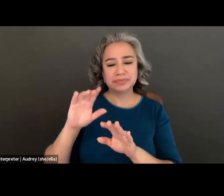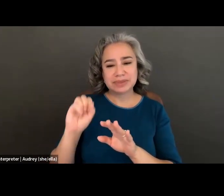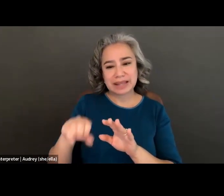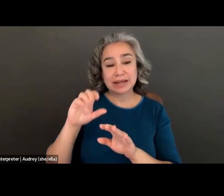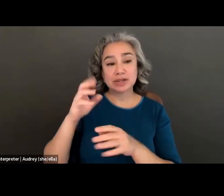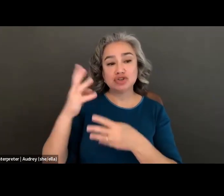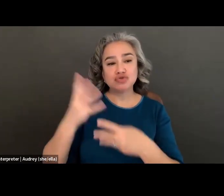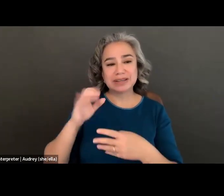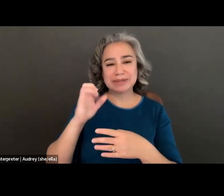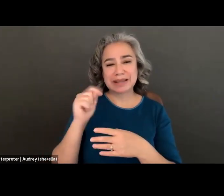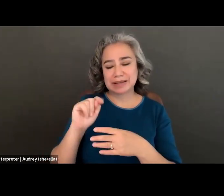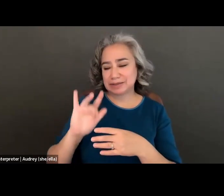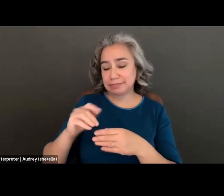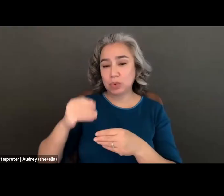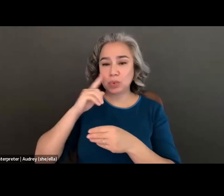chat.